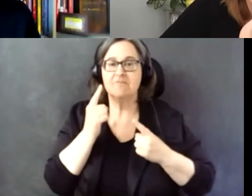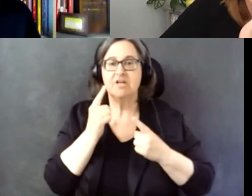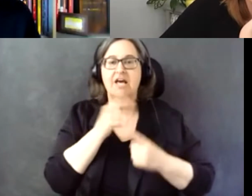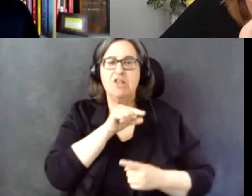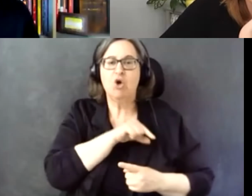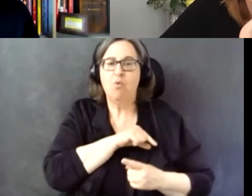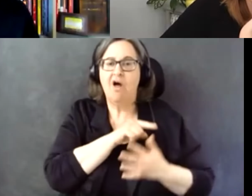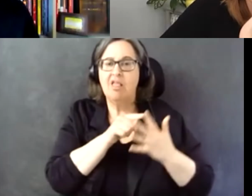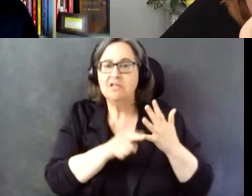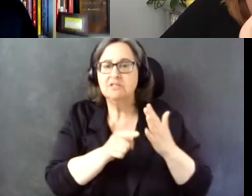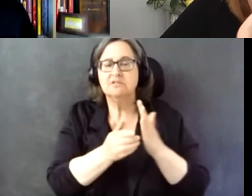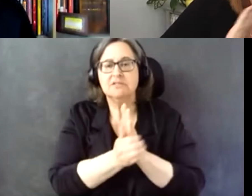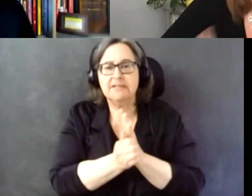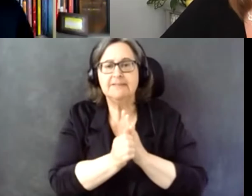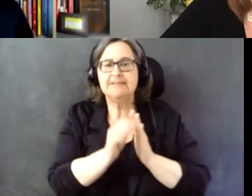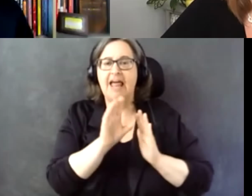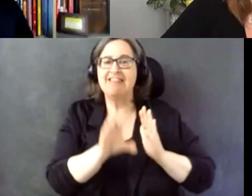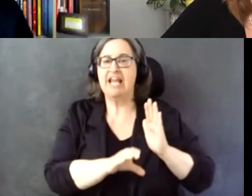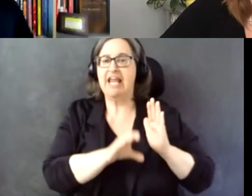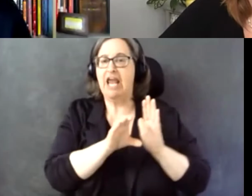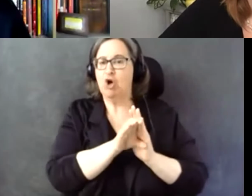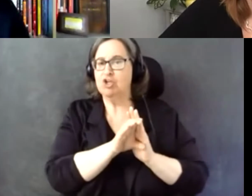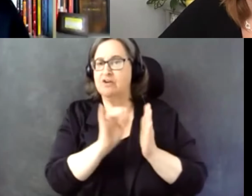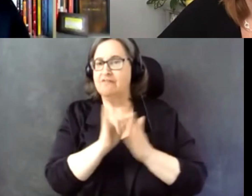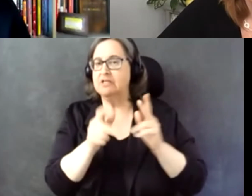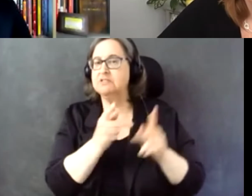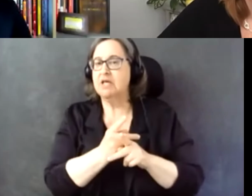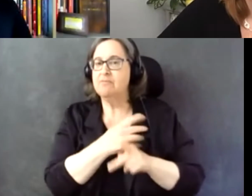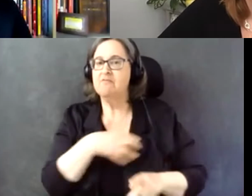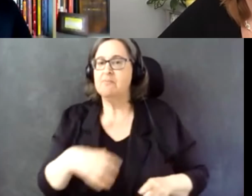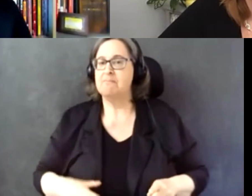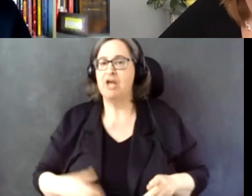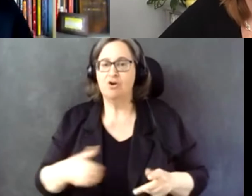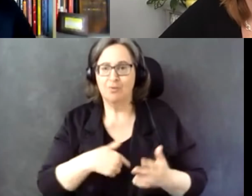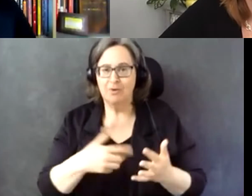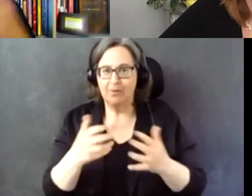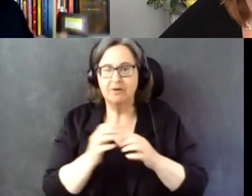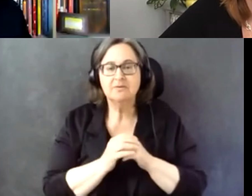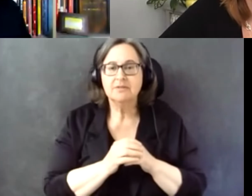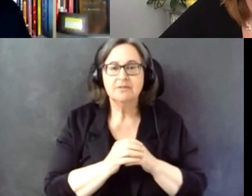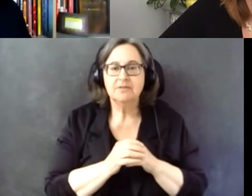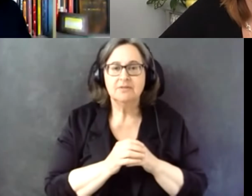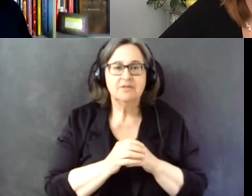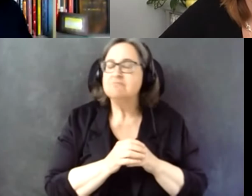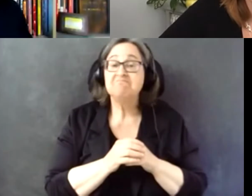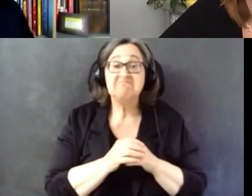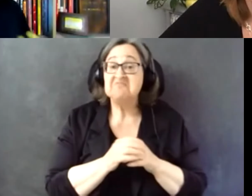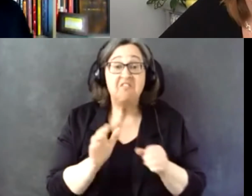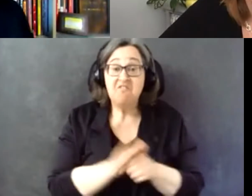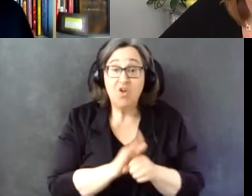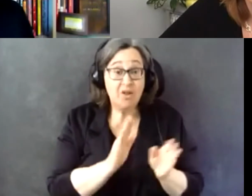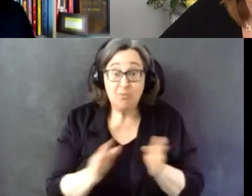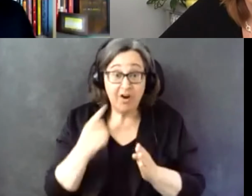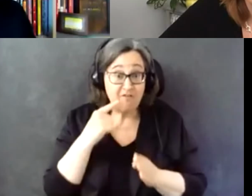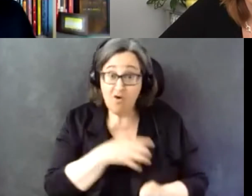skill sets and character of the type of mayor we're interested in um and so no one's ever fully prepared for